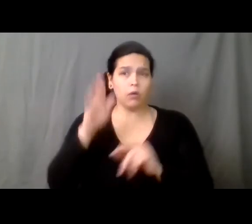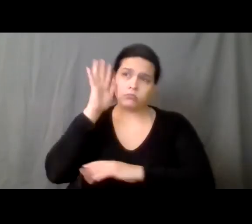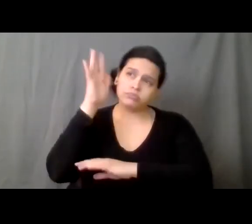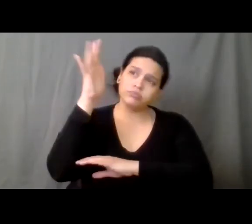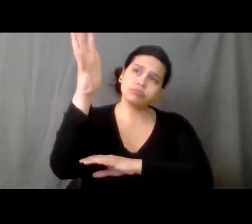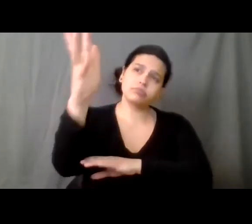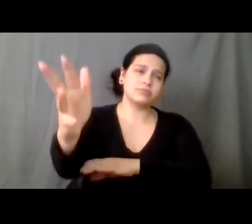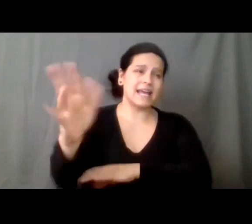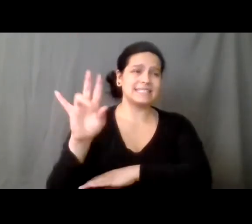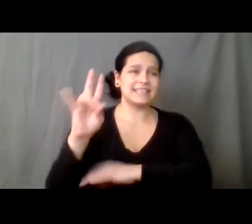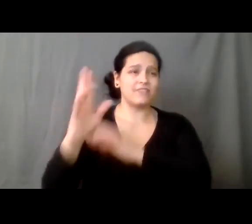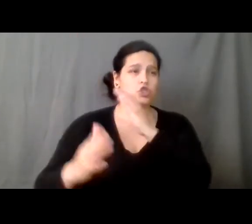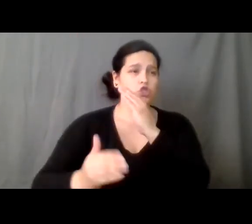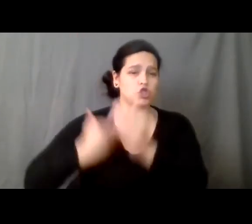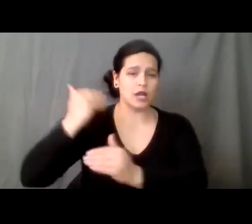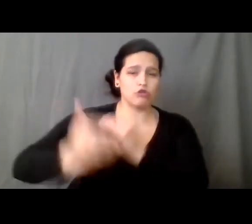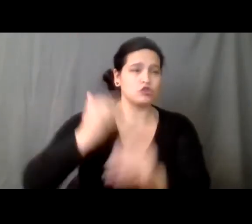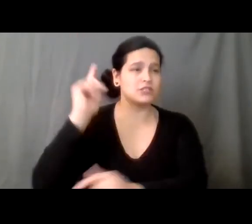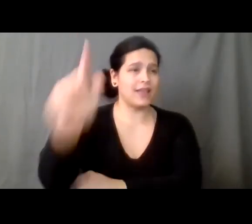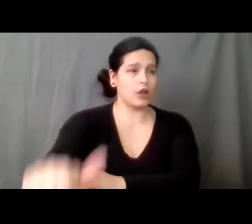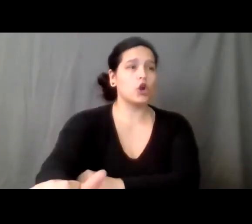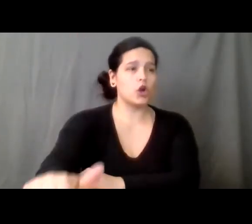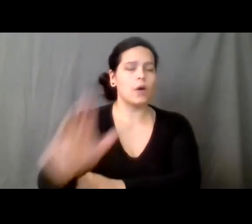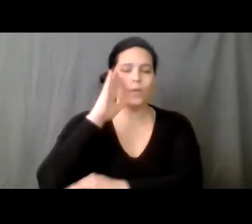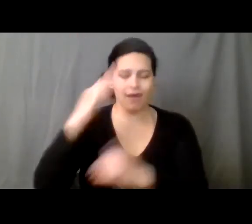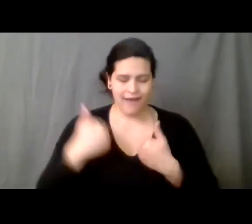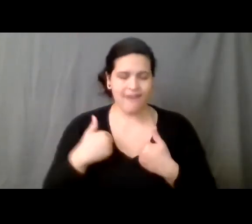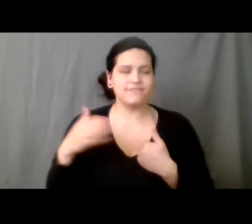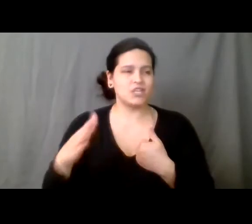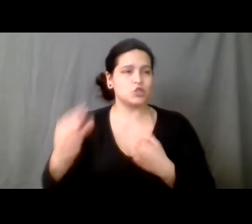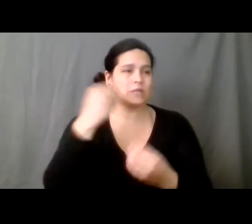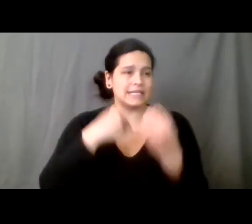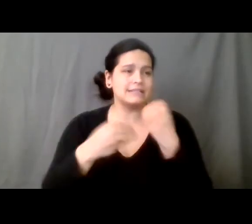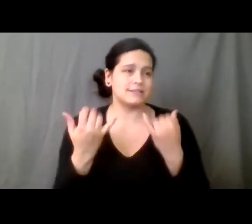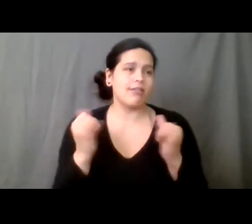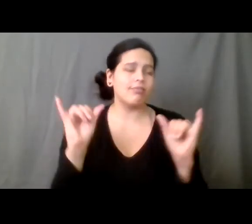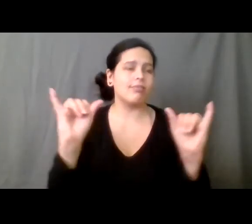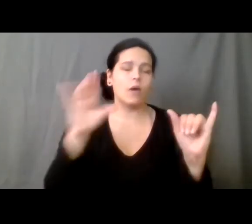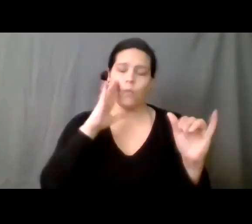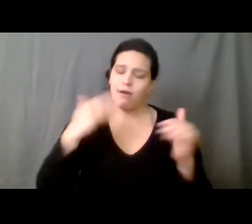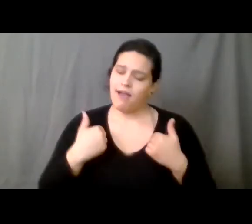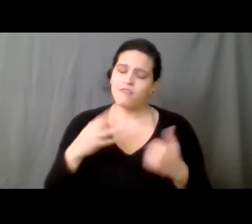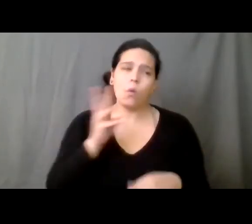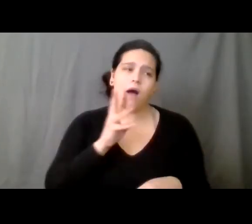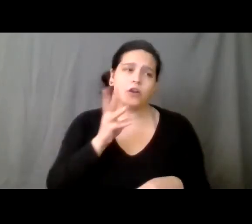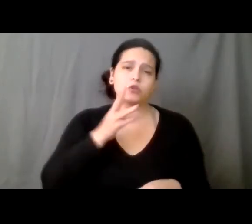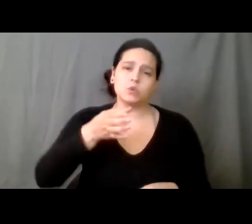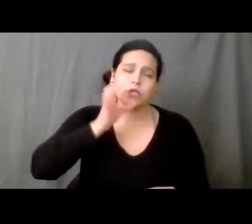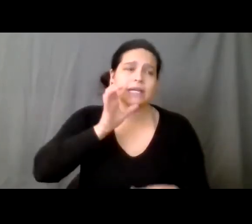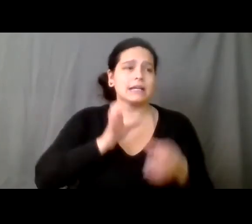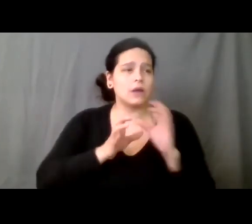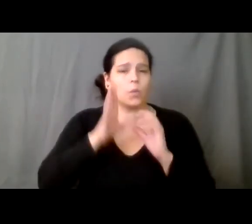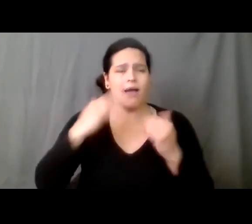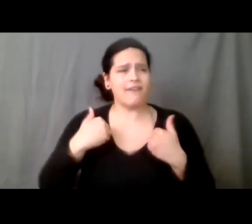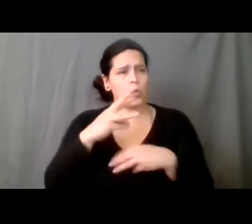generations from us now, that those people will have fish to eat. They'll have water to be in. They'll have a world to